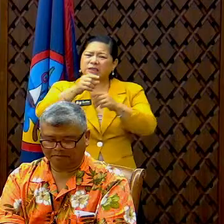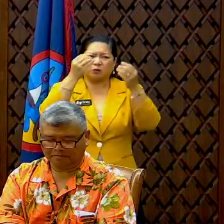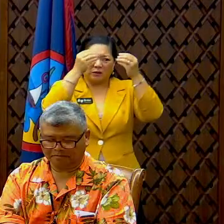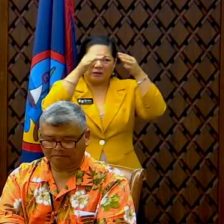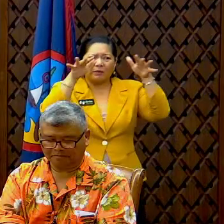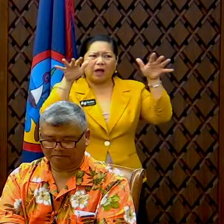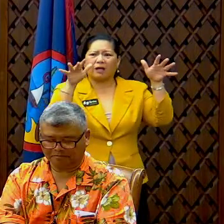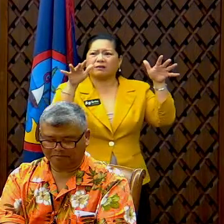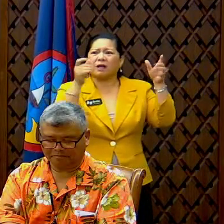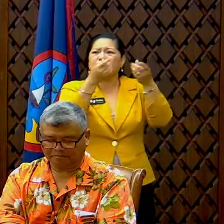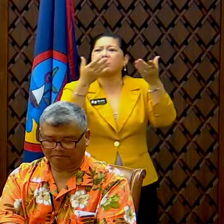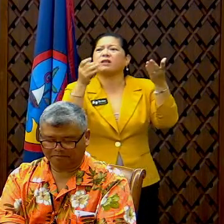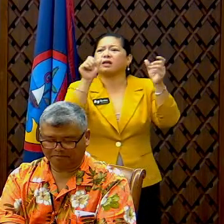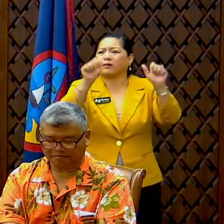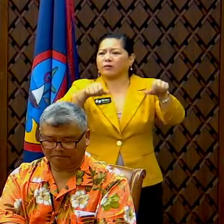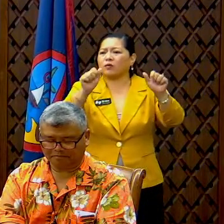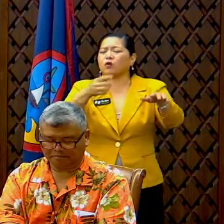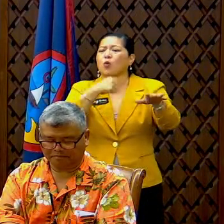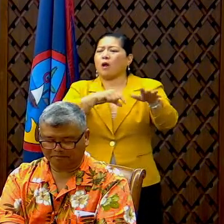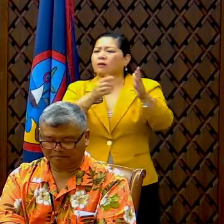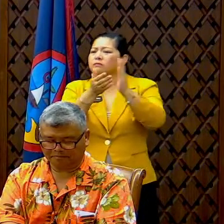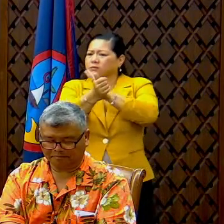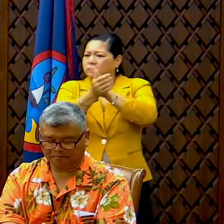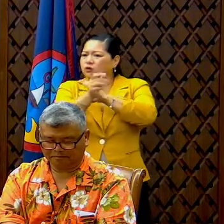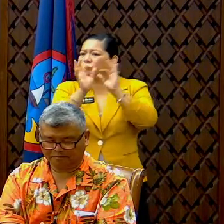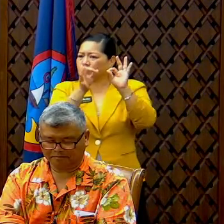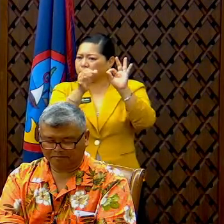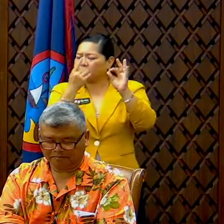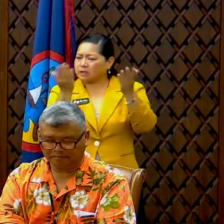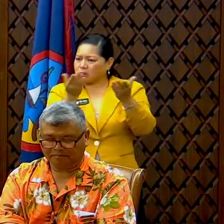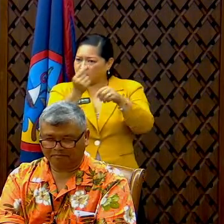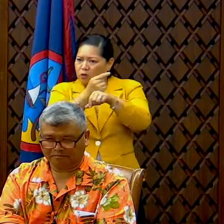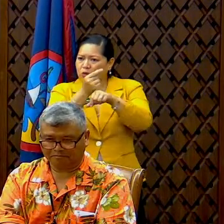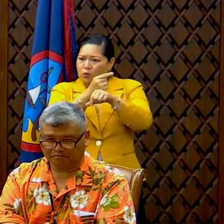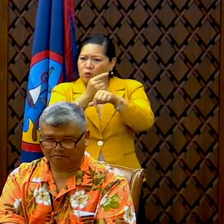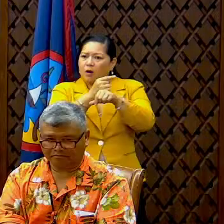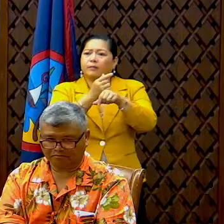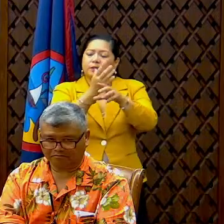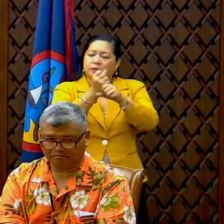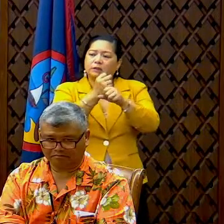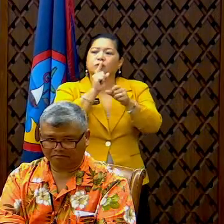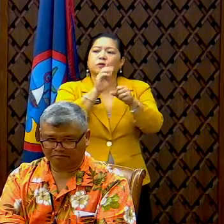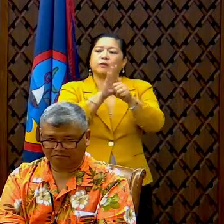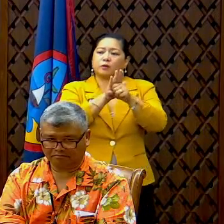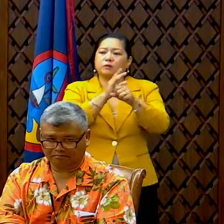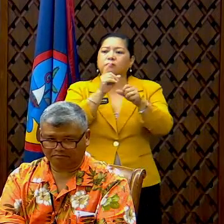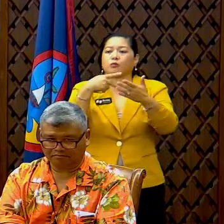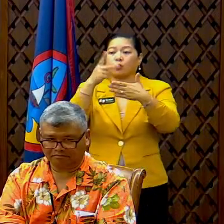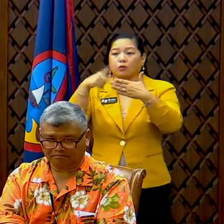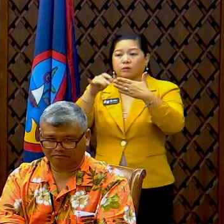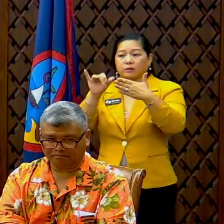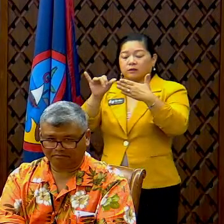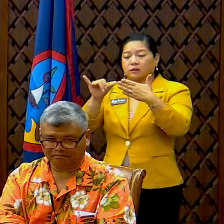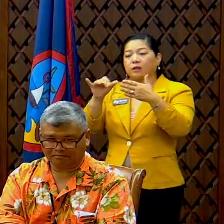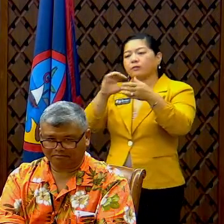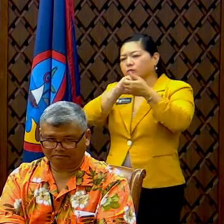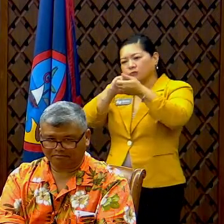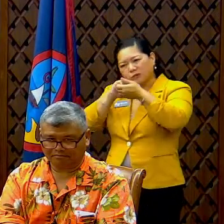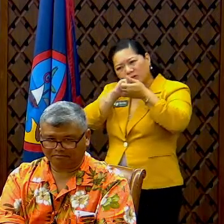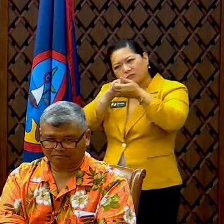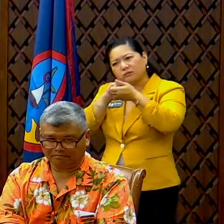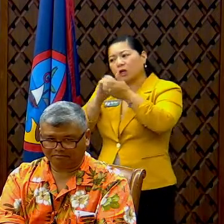the availability of qualified ASL interpreters on Guam, and committing to fostering programs, partnerships,